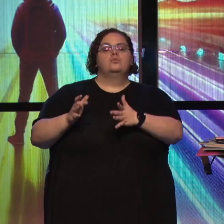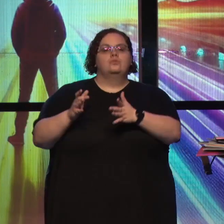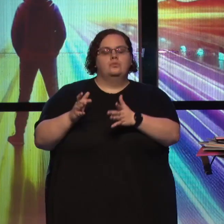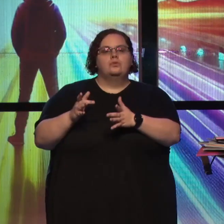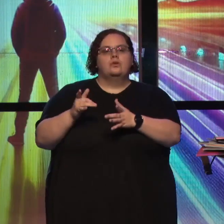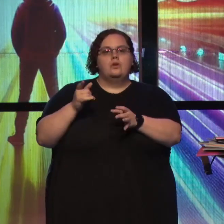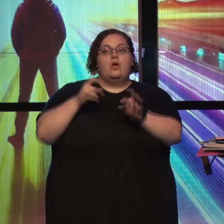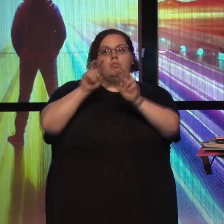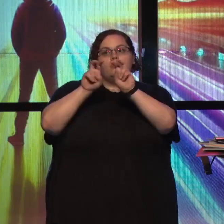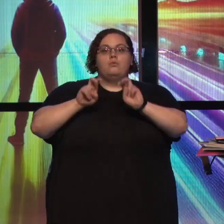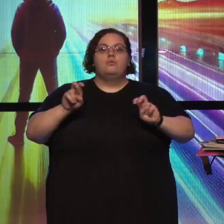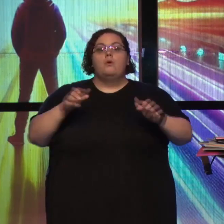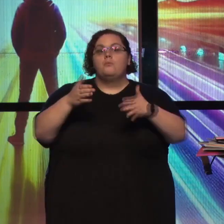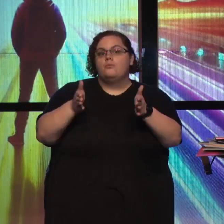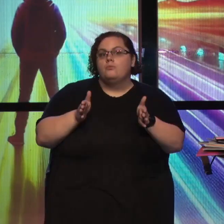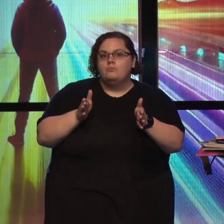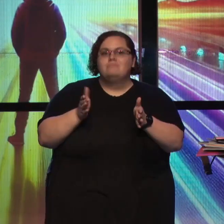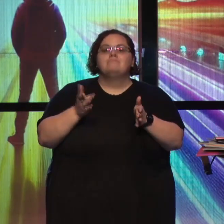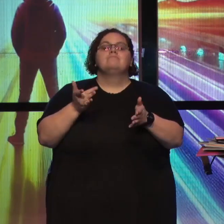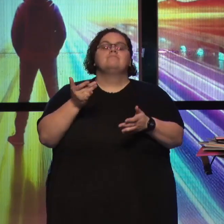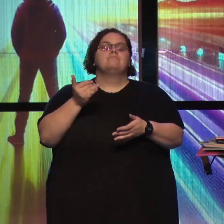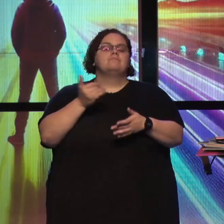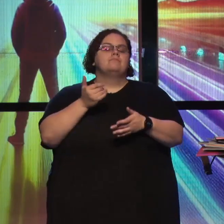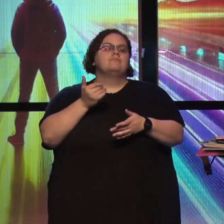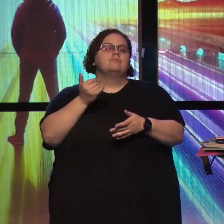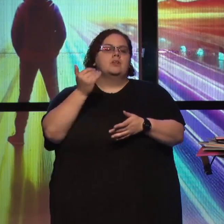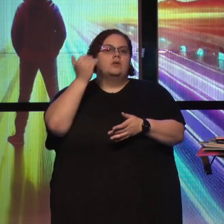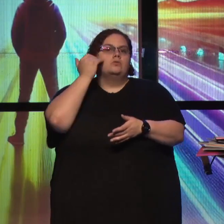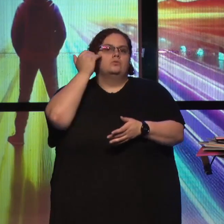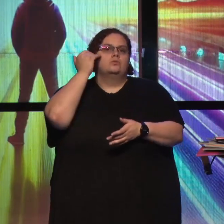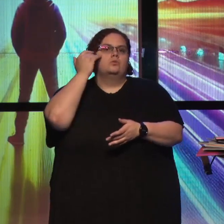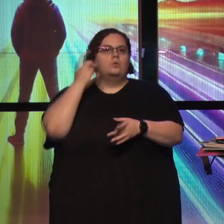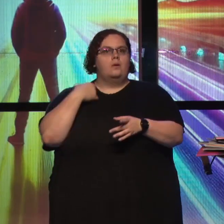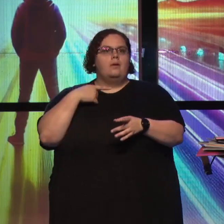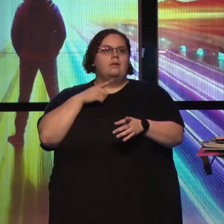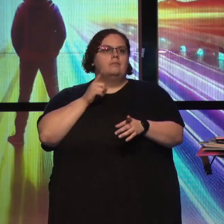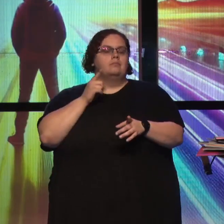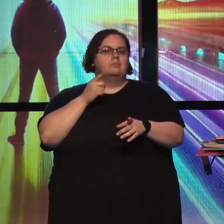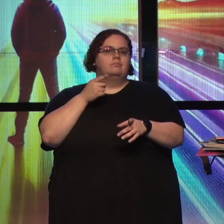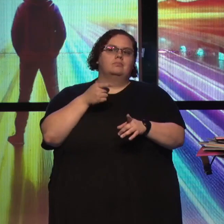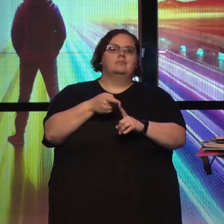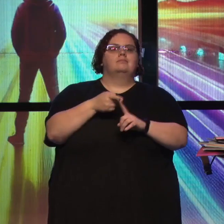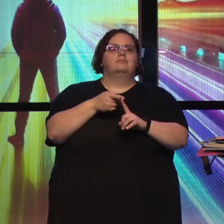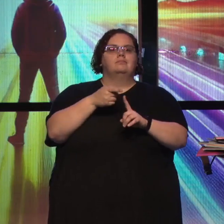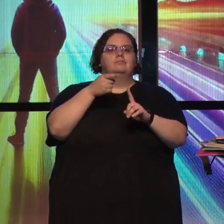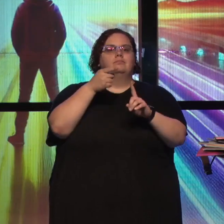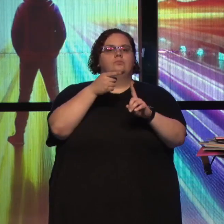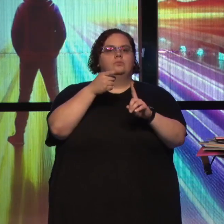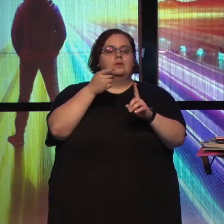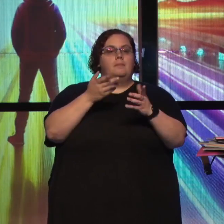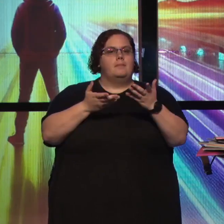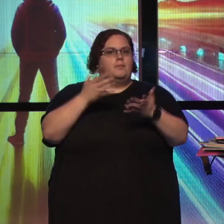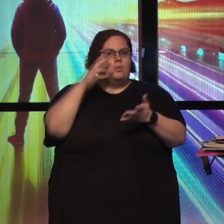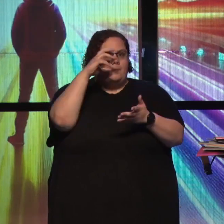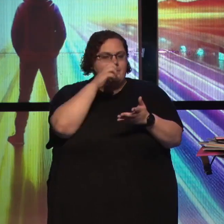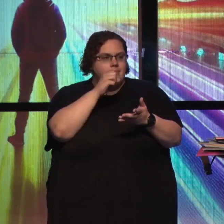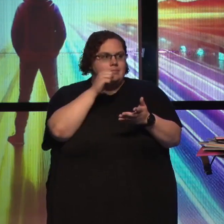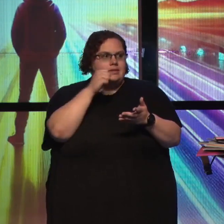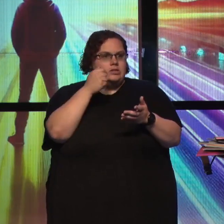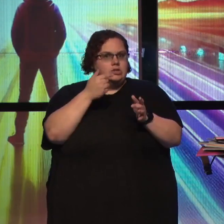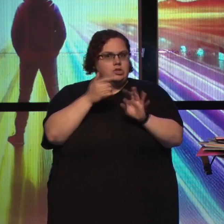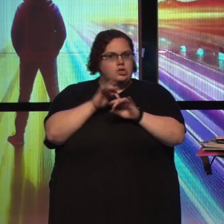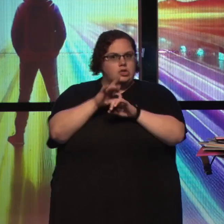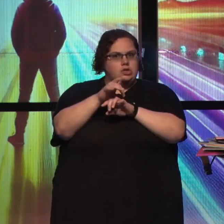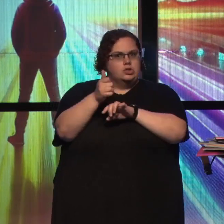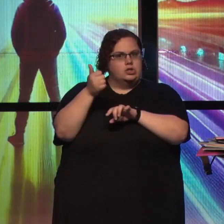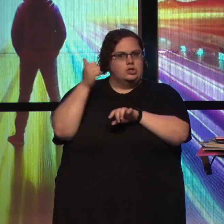as a complete parody because it countered the imperial claims. And today we miss this for all kinds of reasons. We talked a little bit about that in the